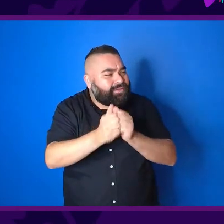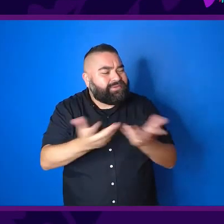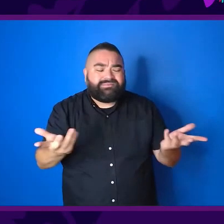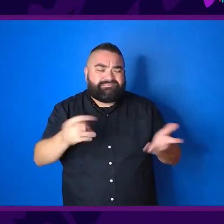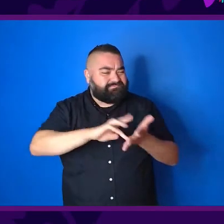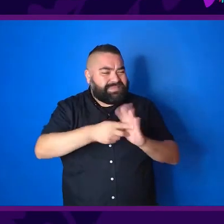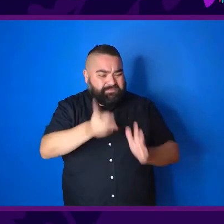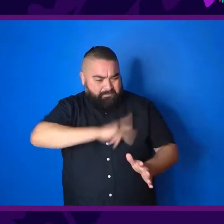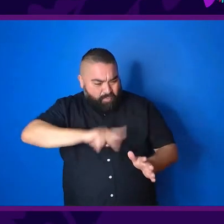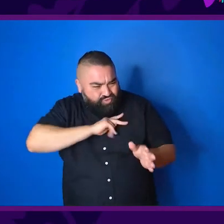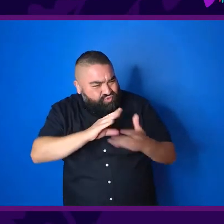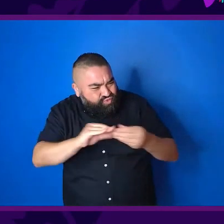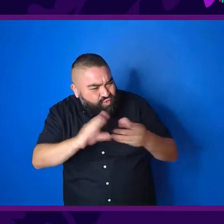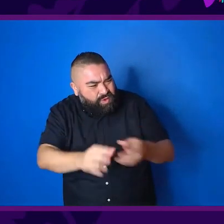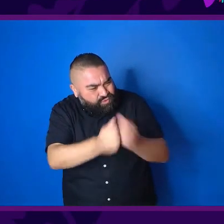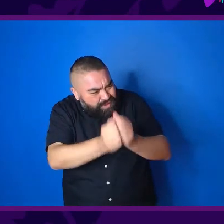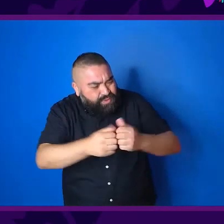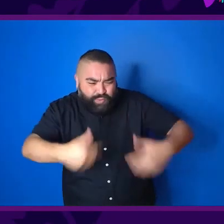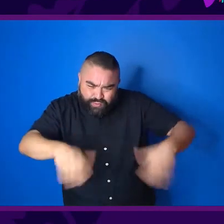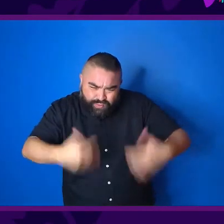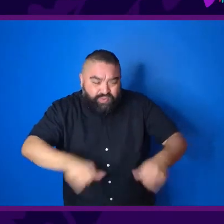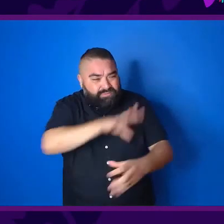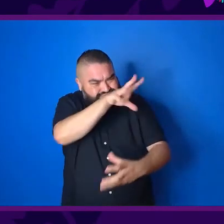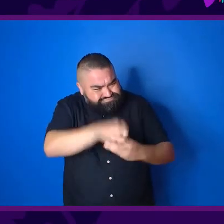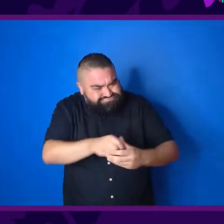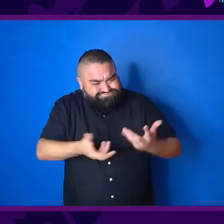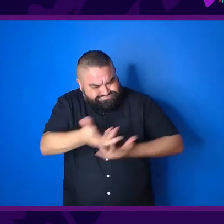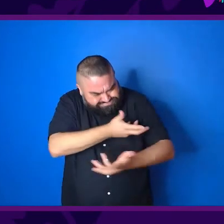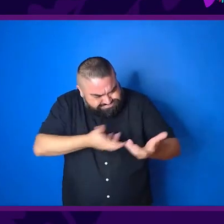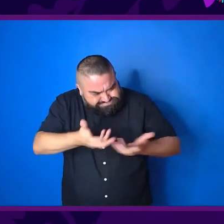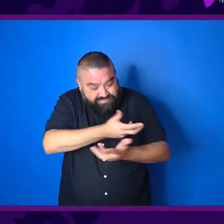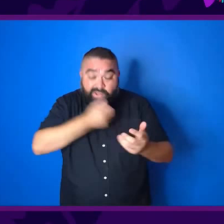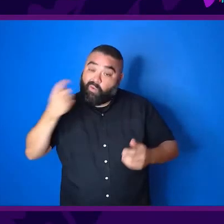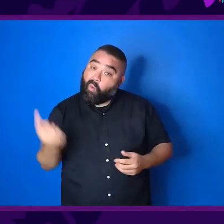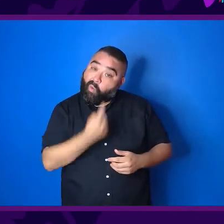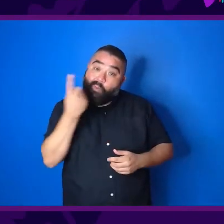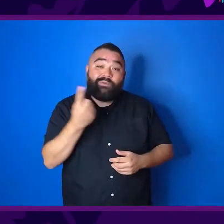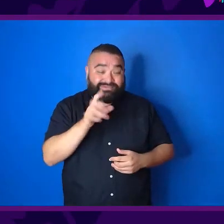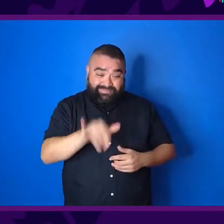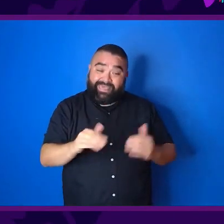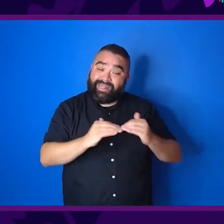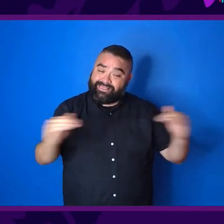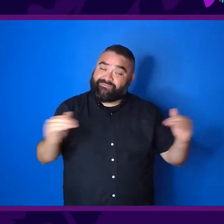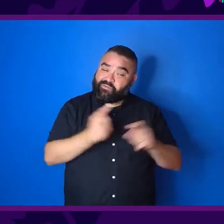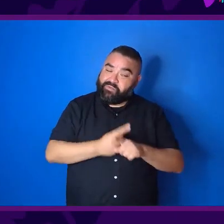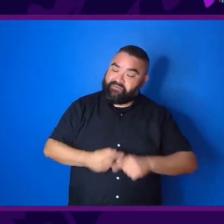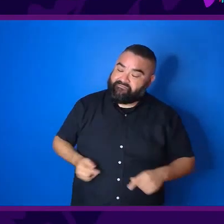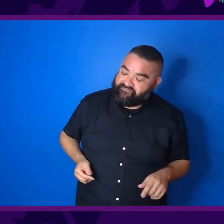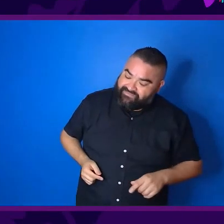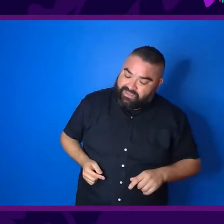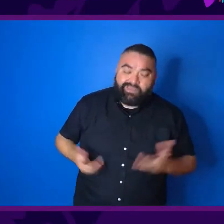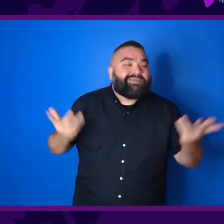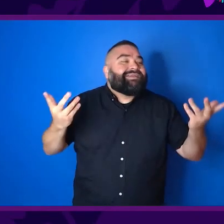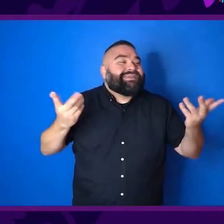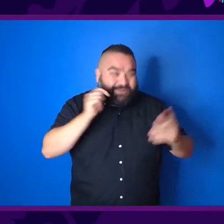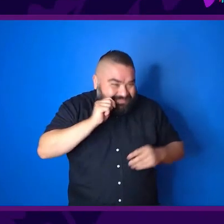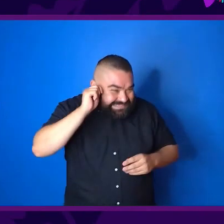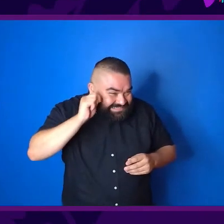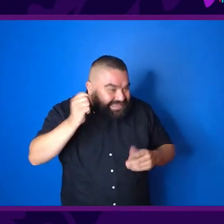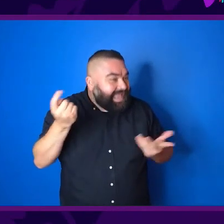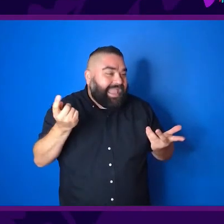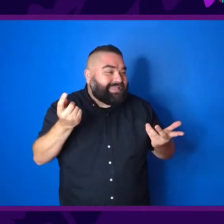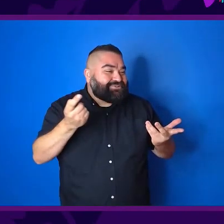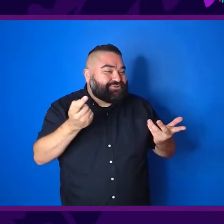engaged with each other, involved with each other on that one level, with our teenage daughters who are no longer